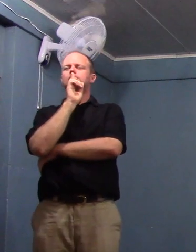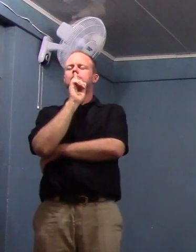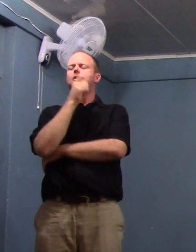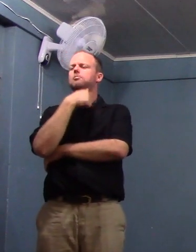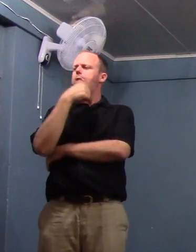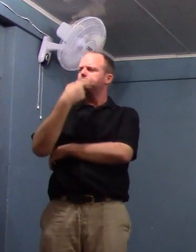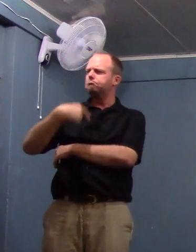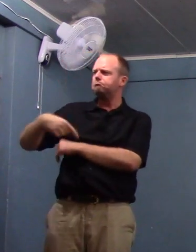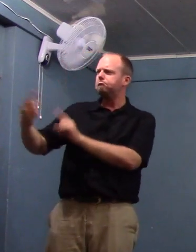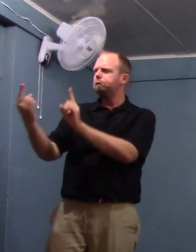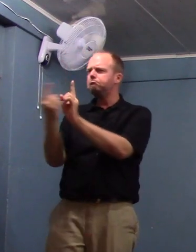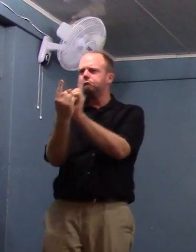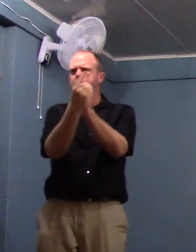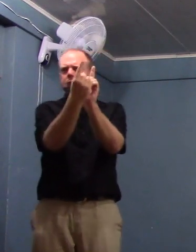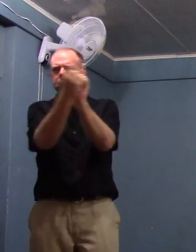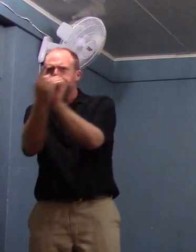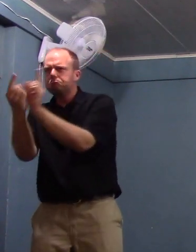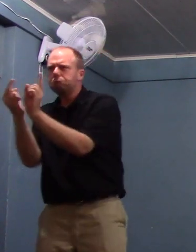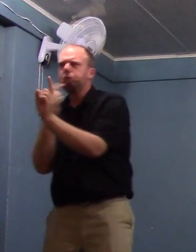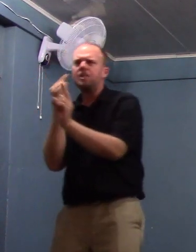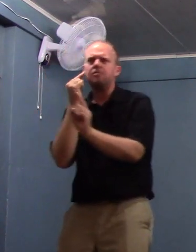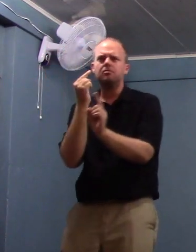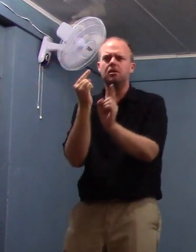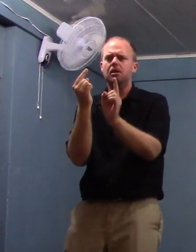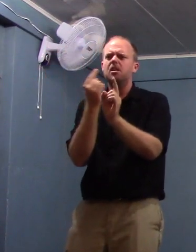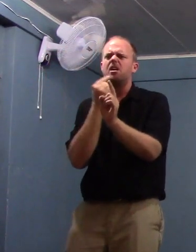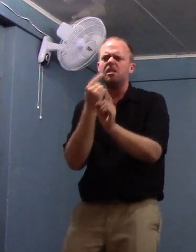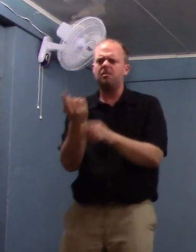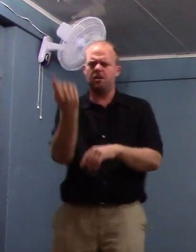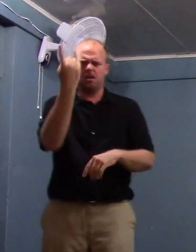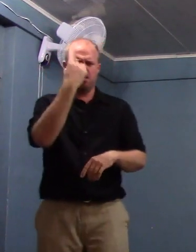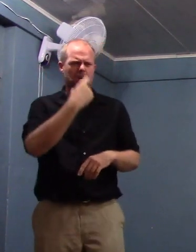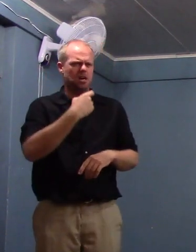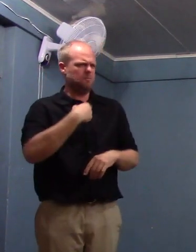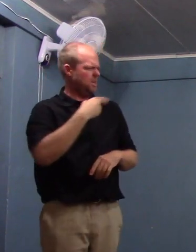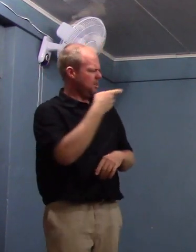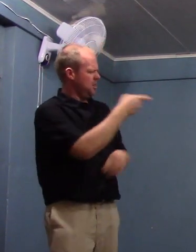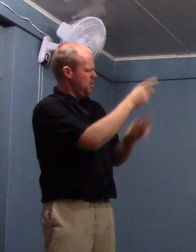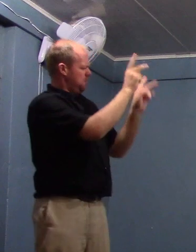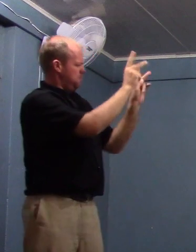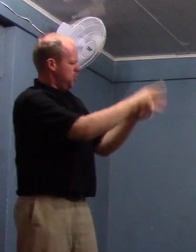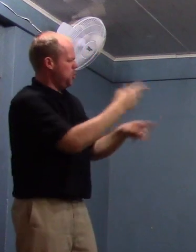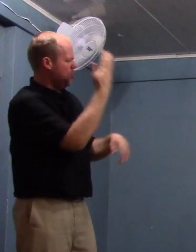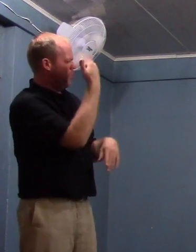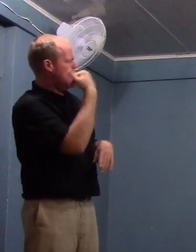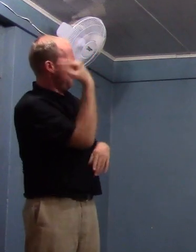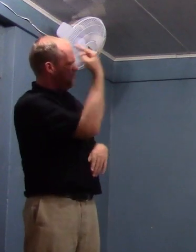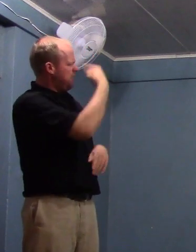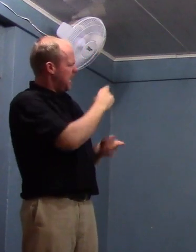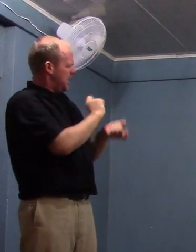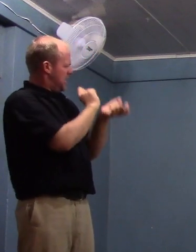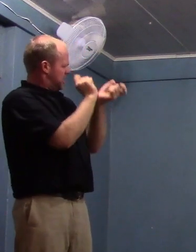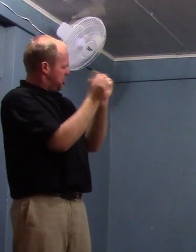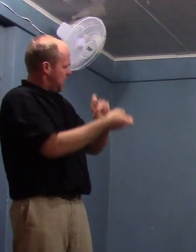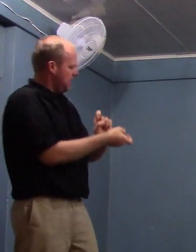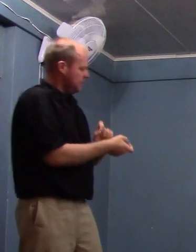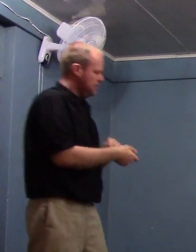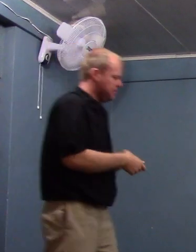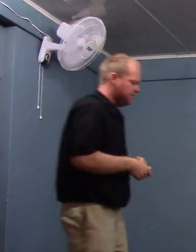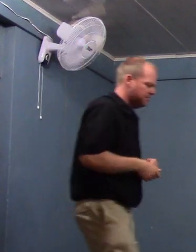I have not been telling anyone, or not a lot, that he became a Christian. But there's deaf